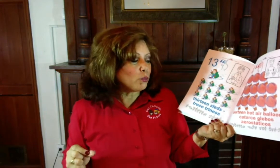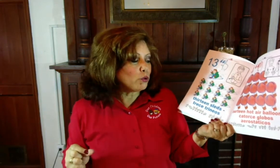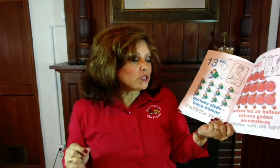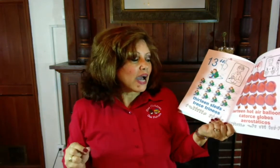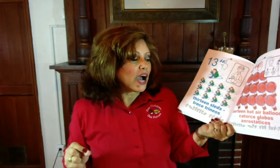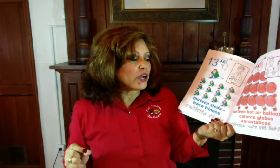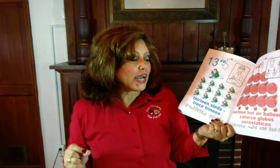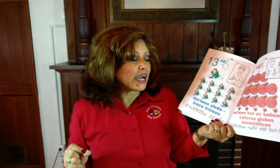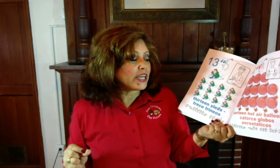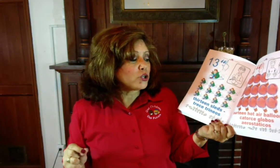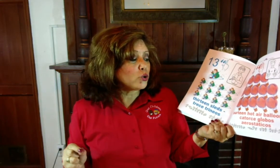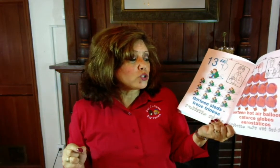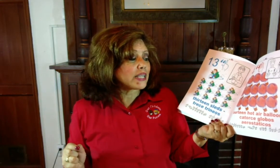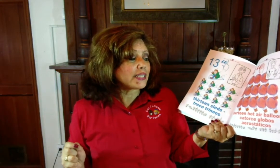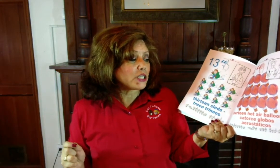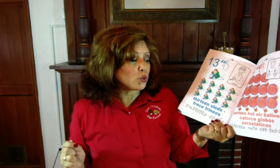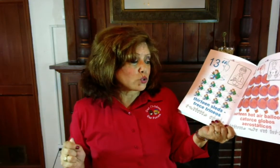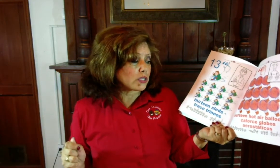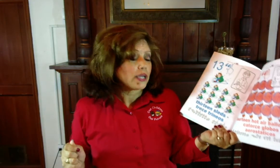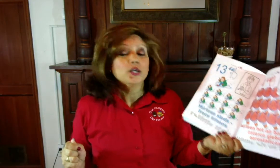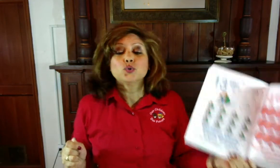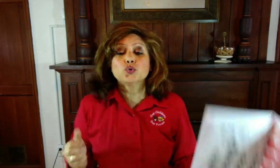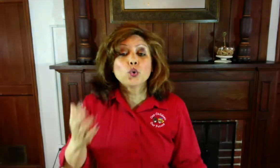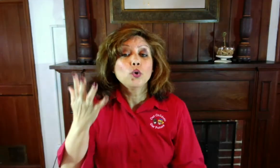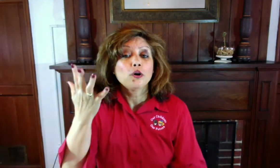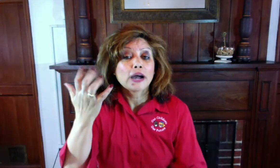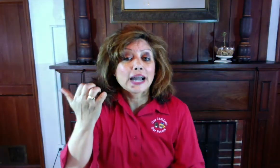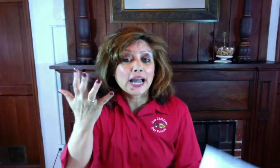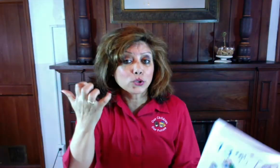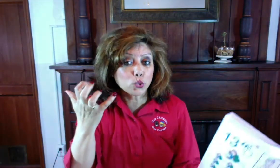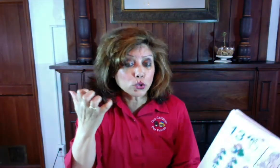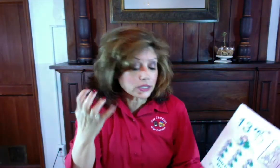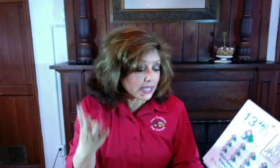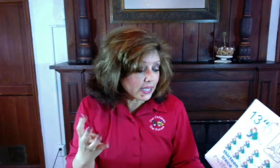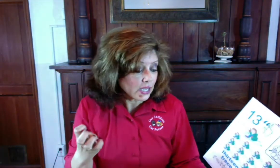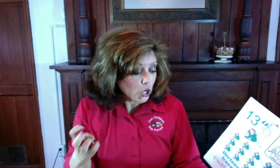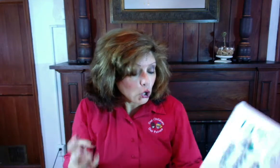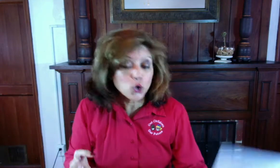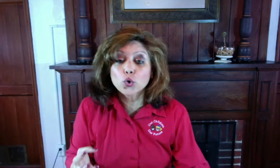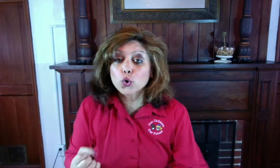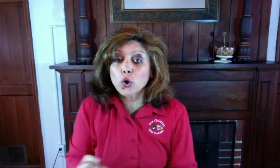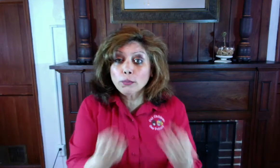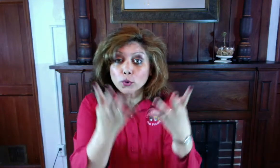globos aerostáticos. So 14 globos